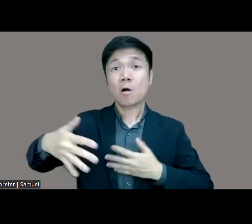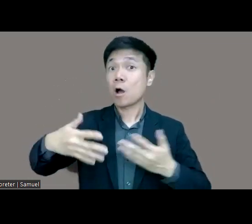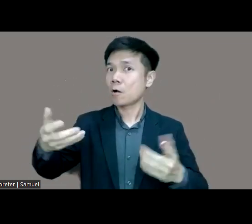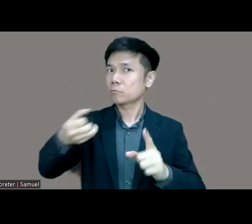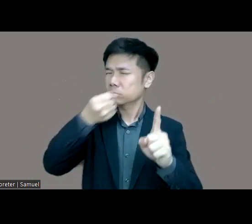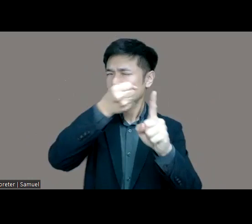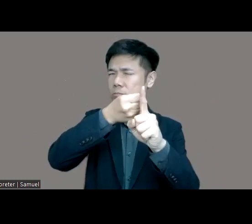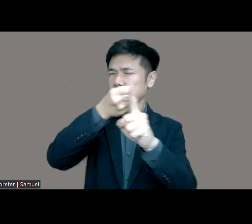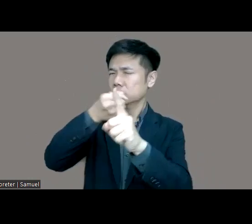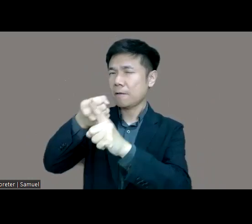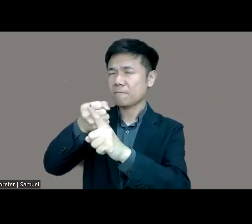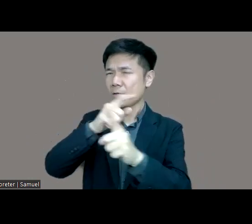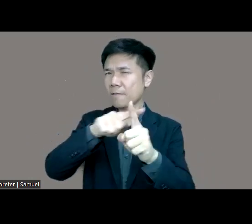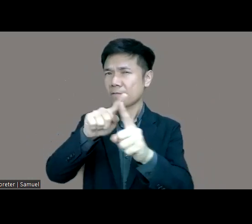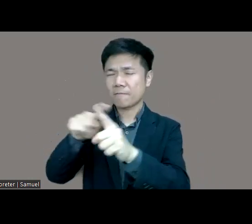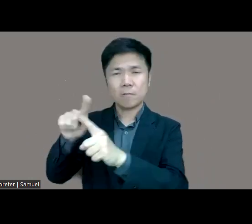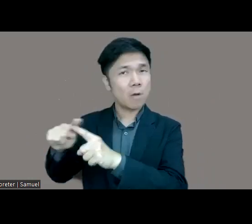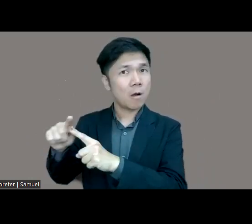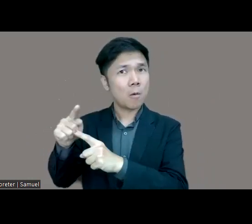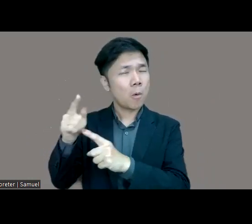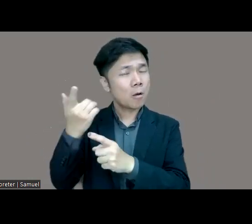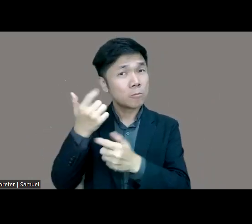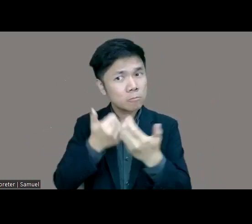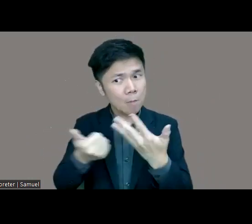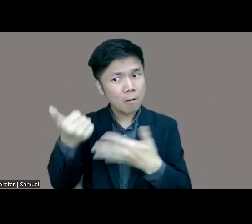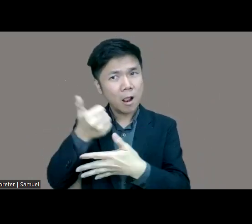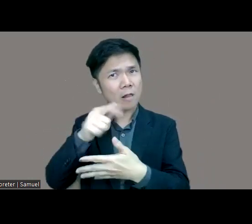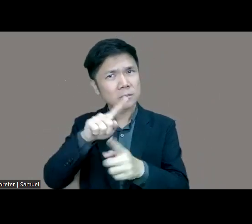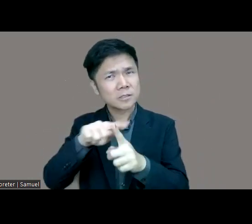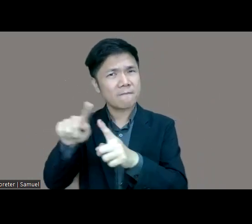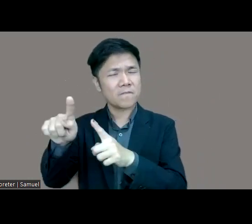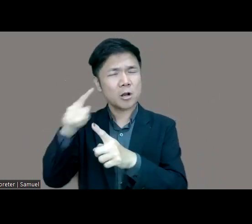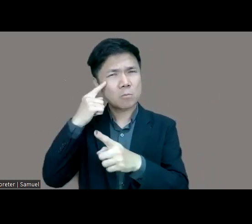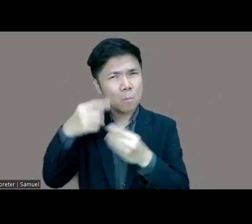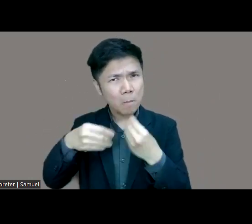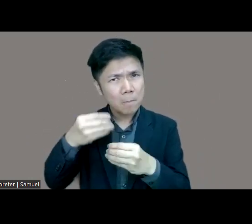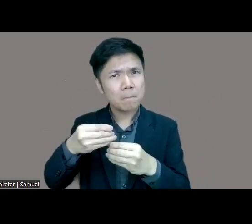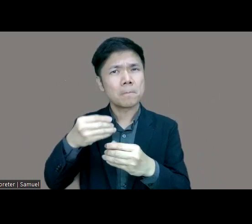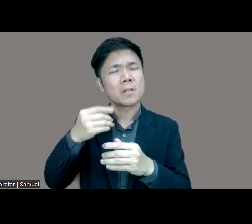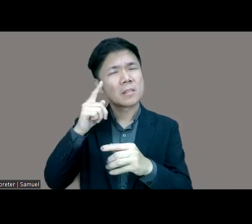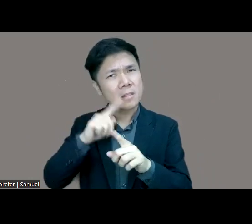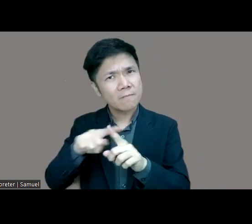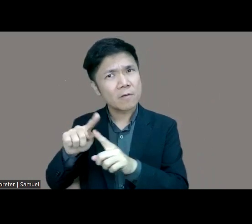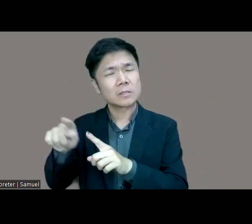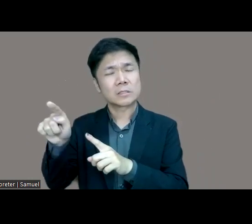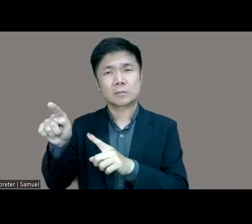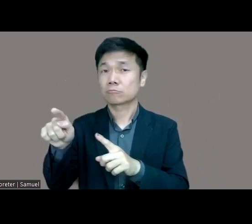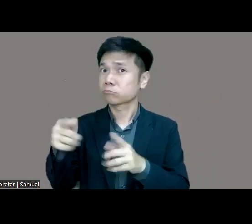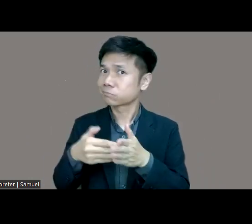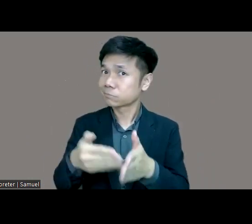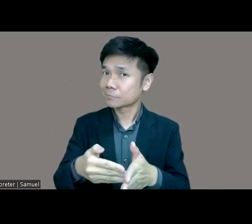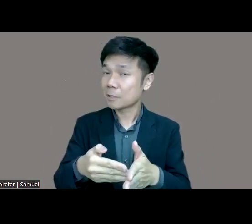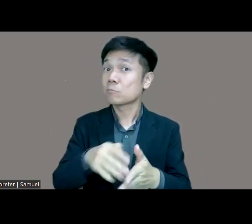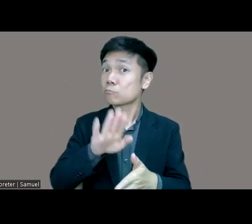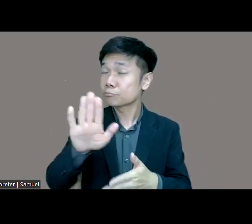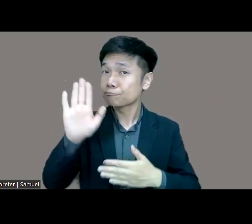of the priorities that have been shared, many of the concerns, many of the challenges that have been shared. In the meanwhile, we invite